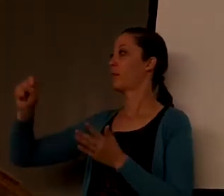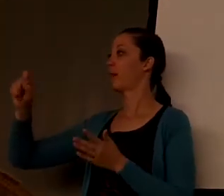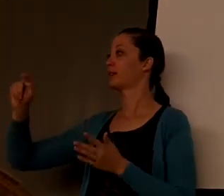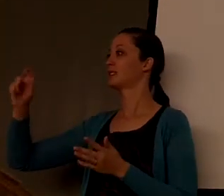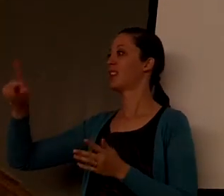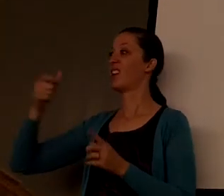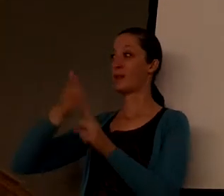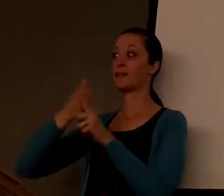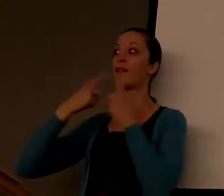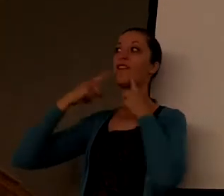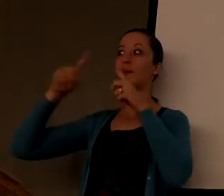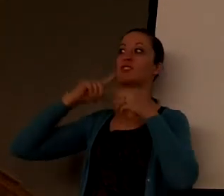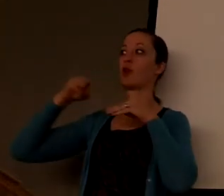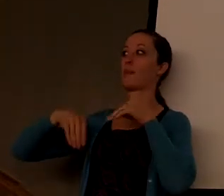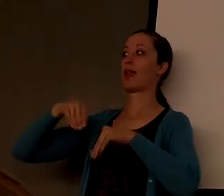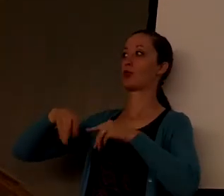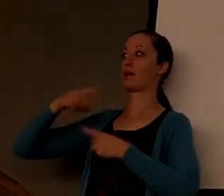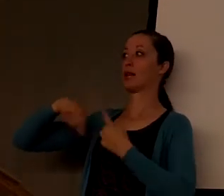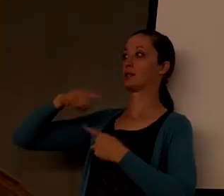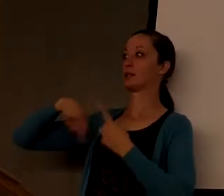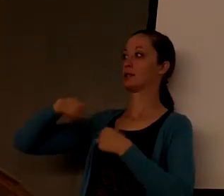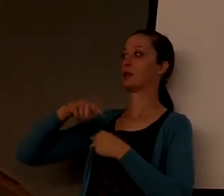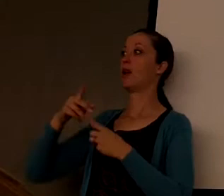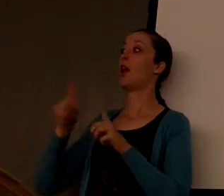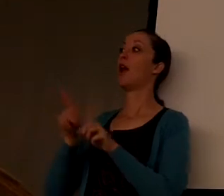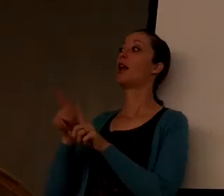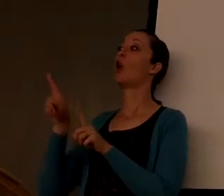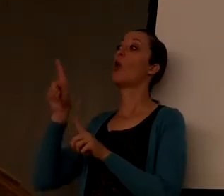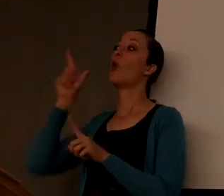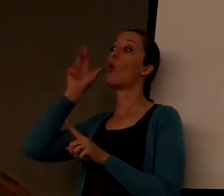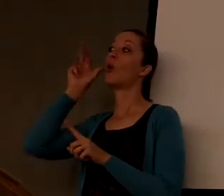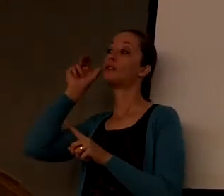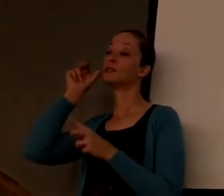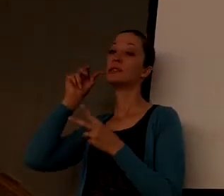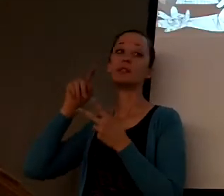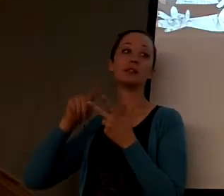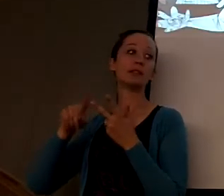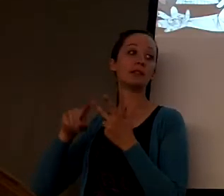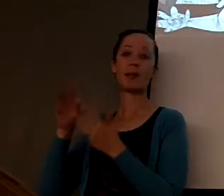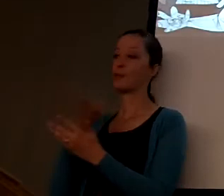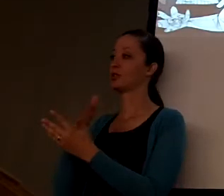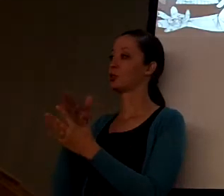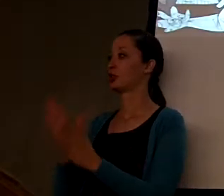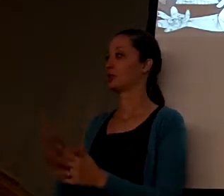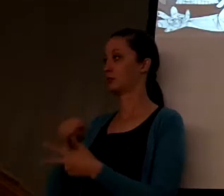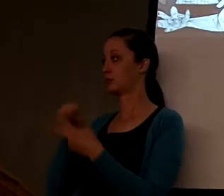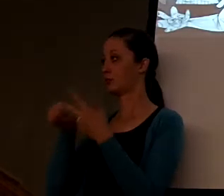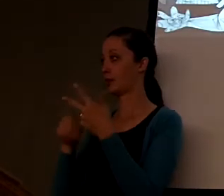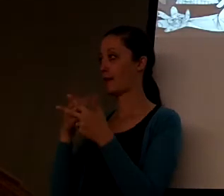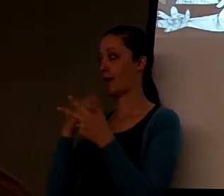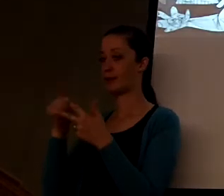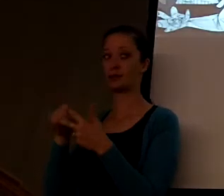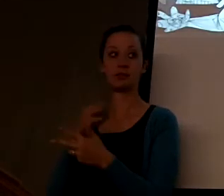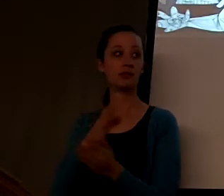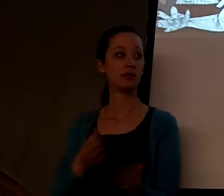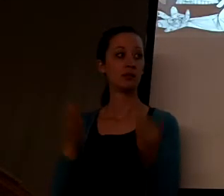Ballerinas and horses, and he also painted some musicians. This is the famous painting